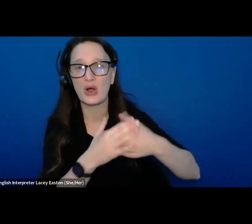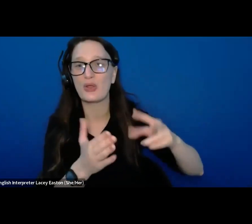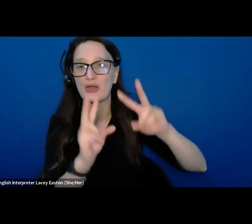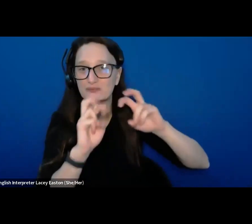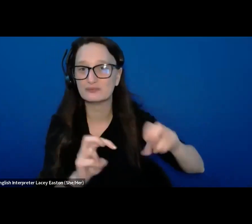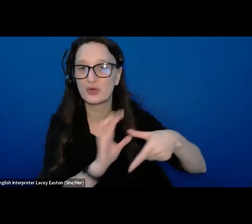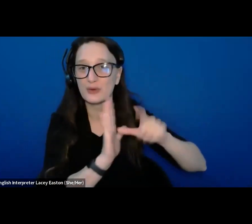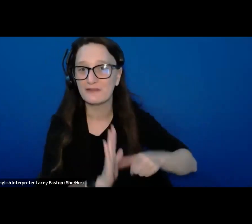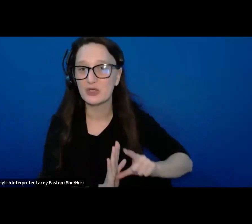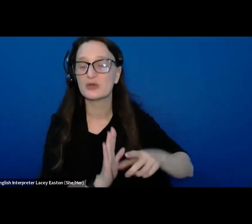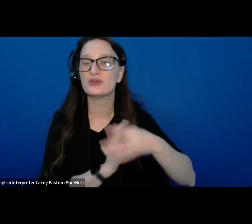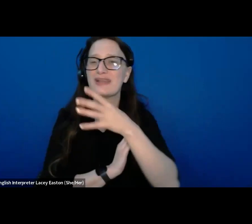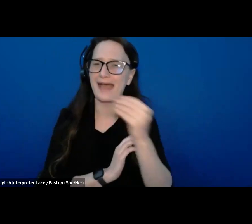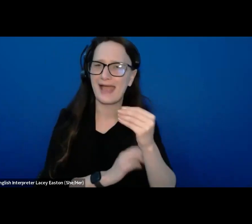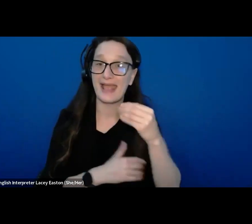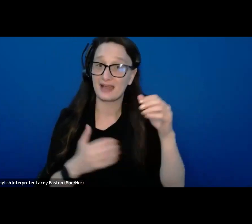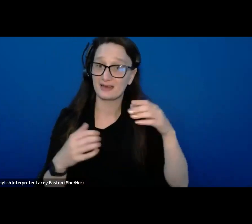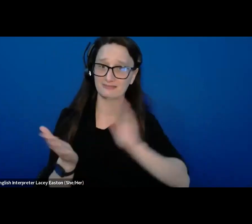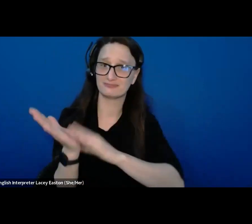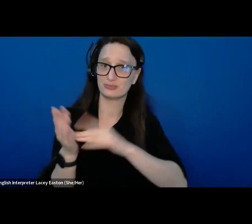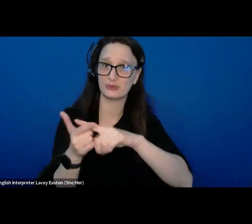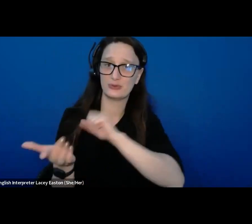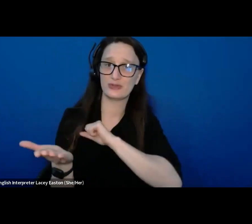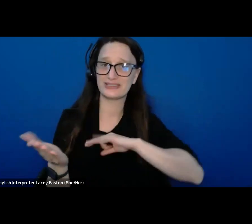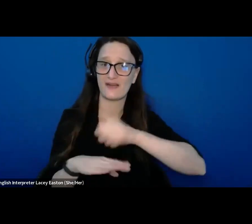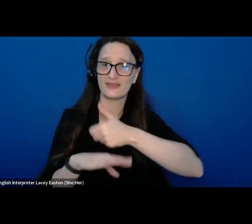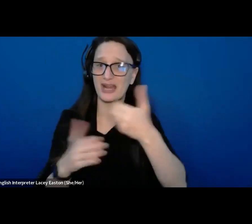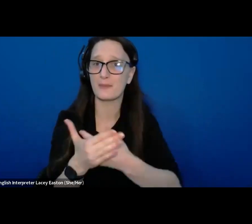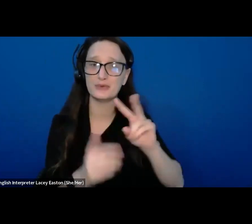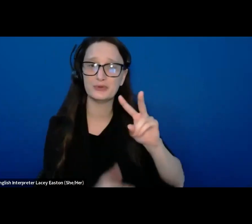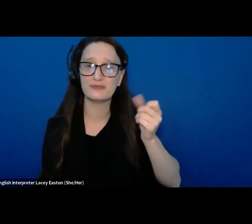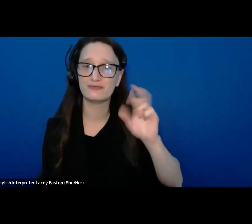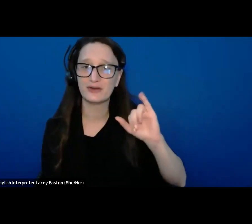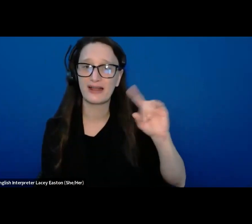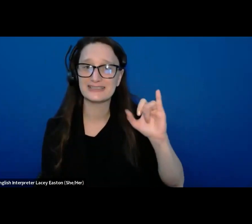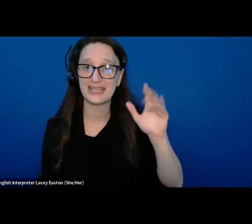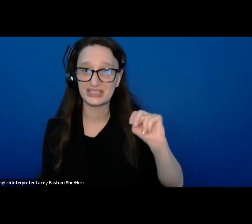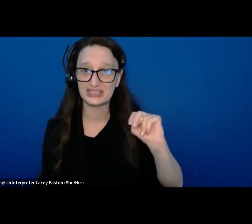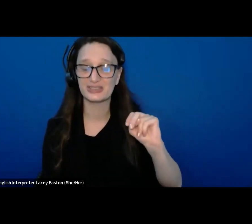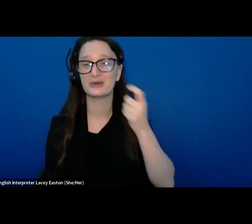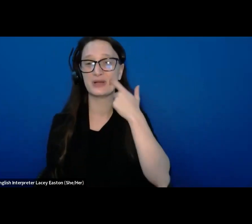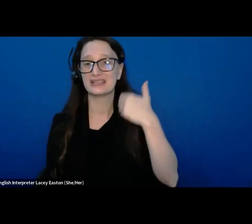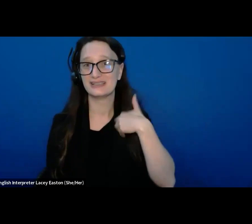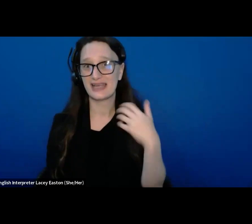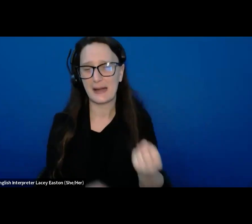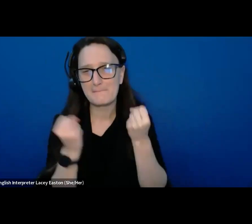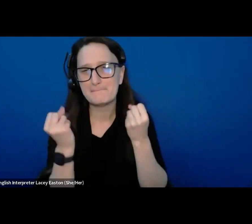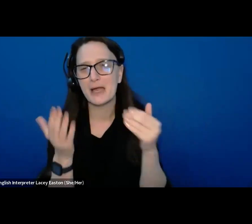new vendorizations. We had 7 new clinical vendorizations that were